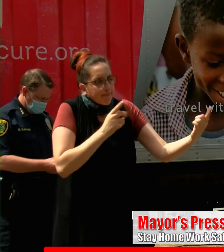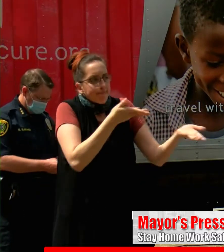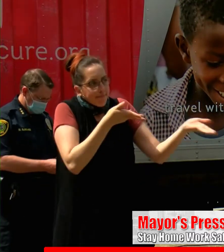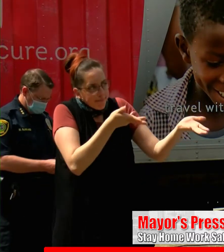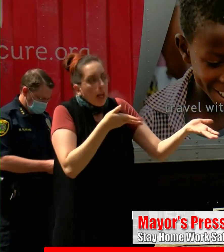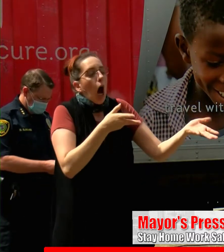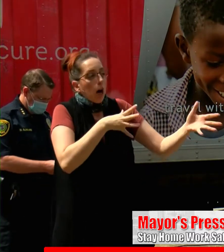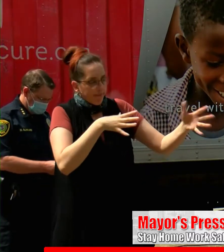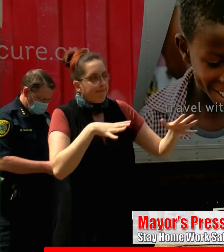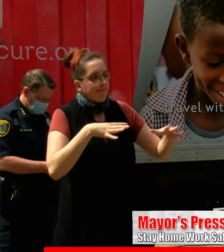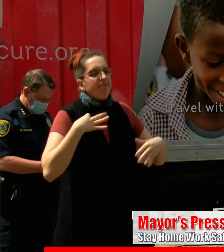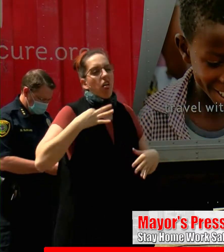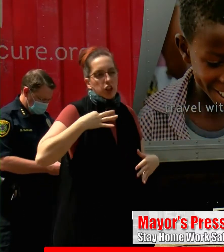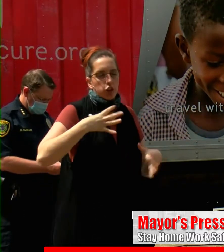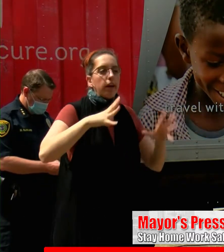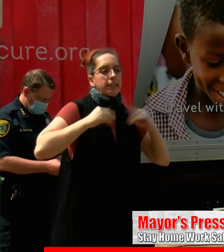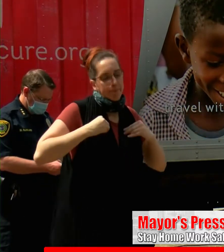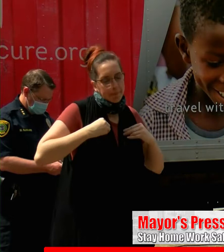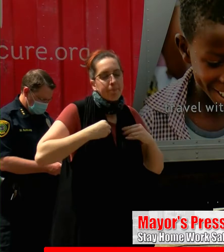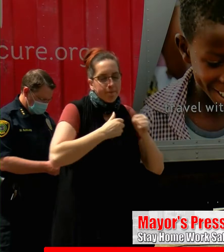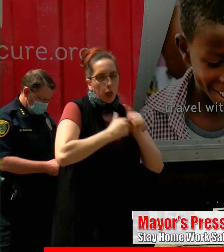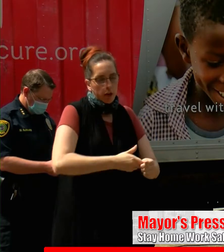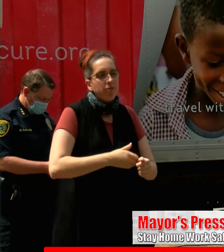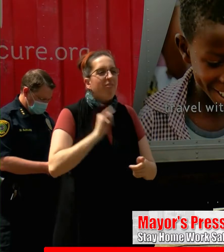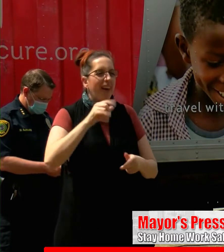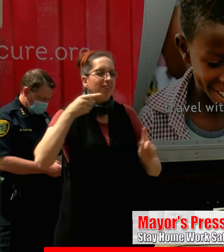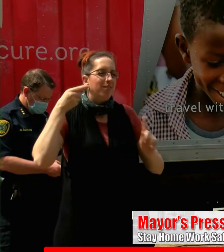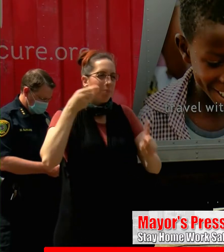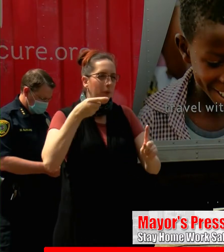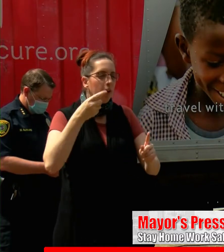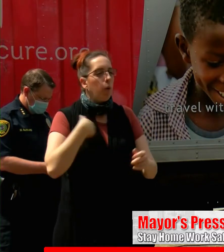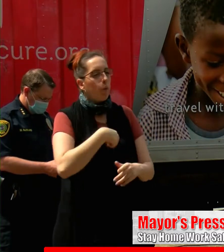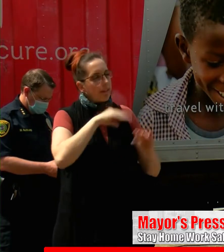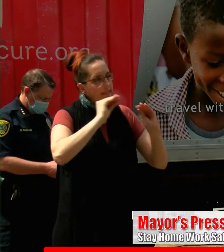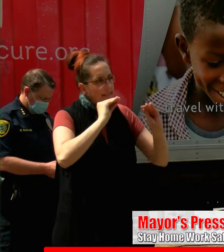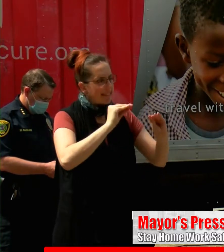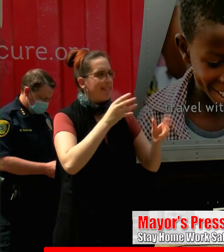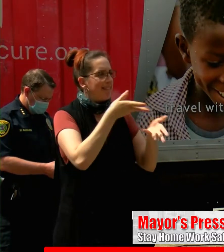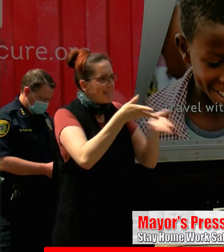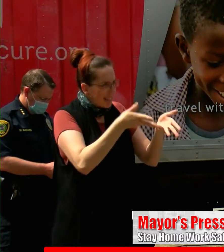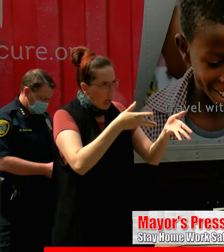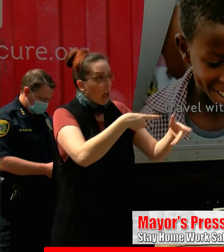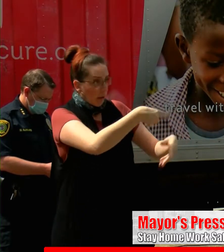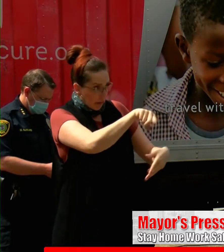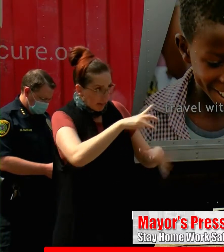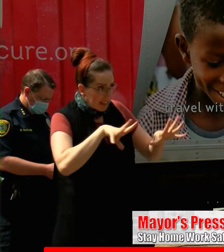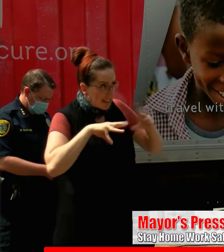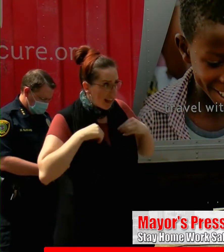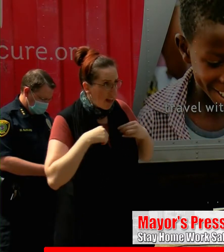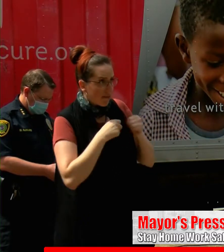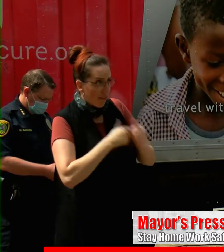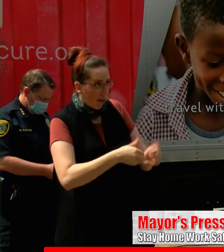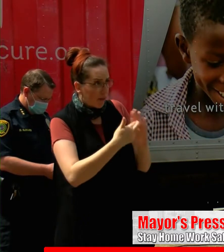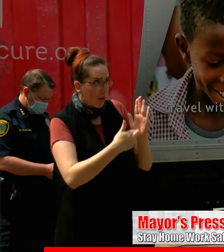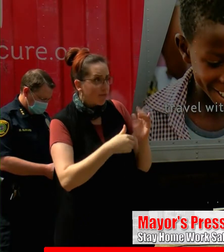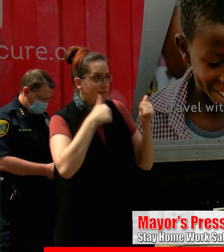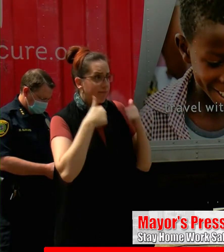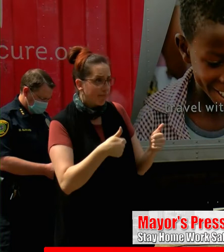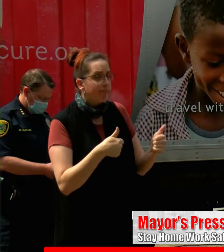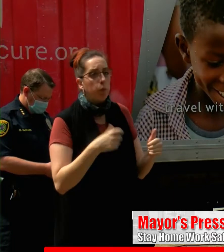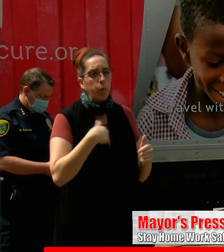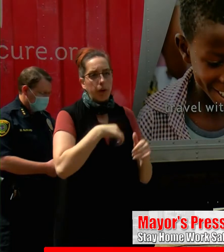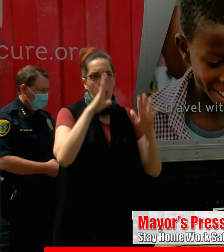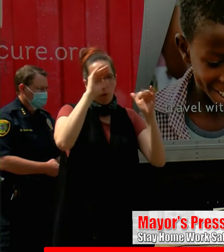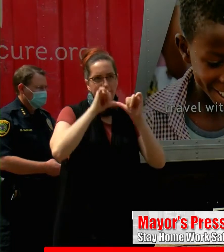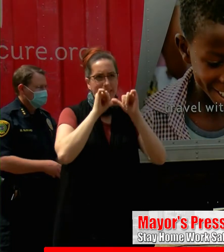voluntary compliance, and that's the goal: education and to gain voluntary compliance, and we're hoping to maintain that